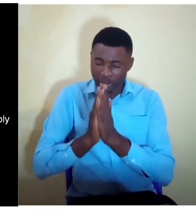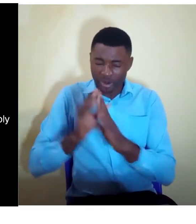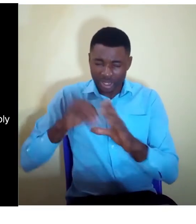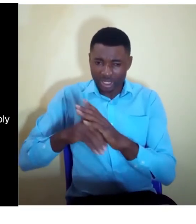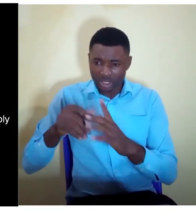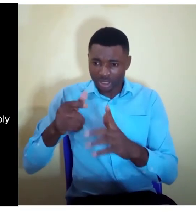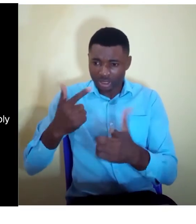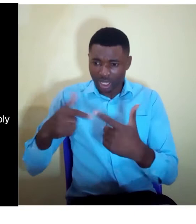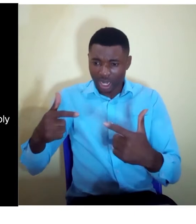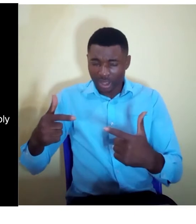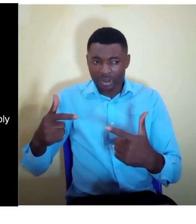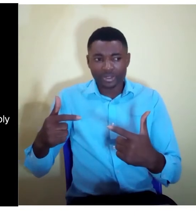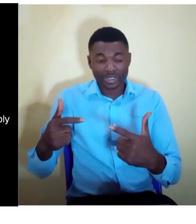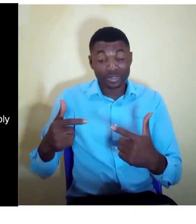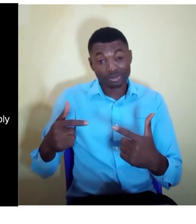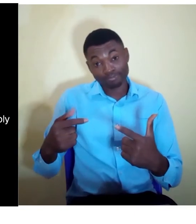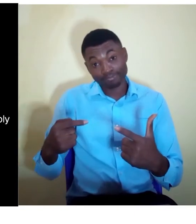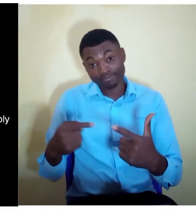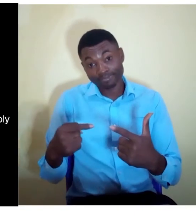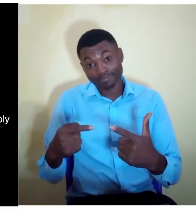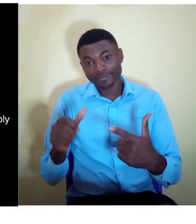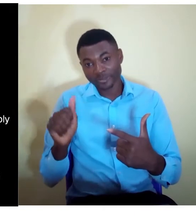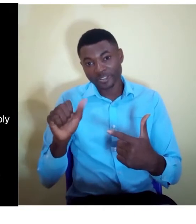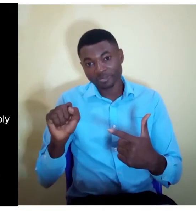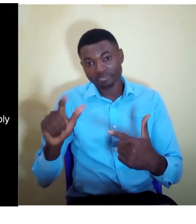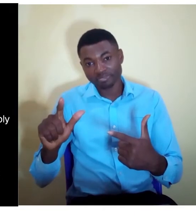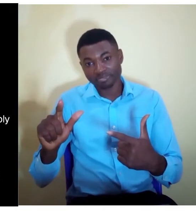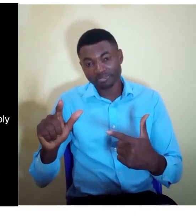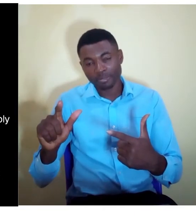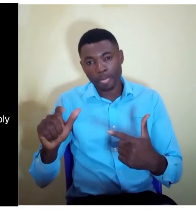was ASL.